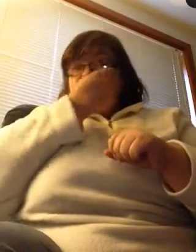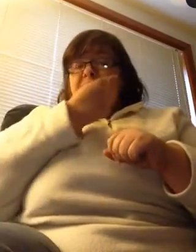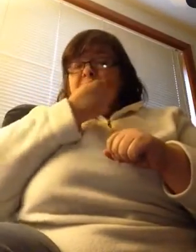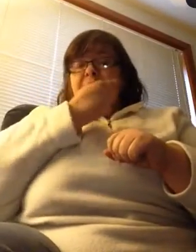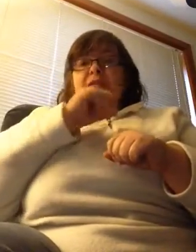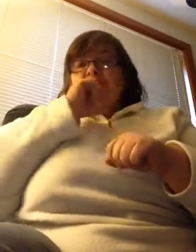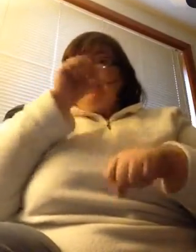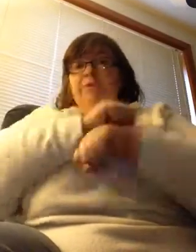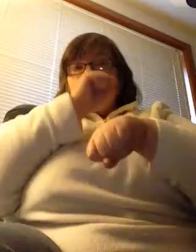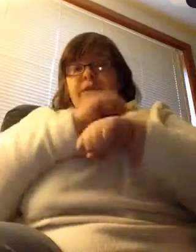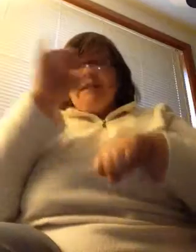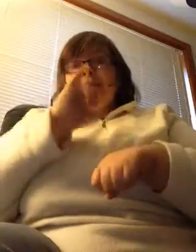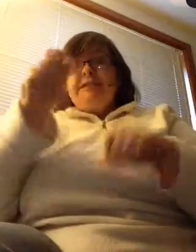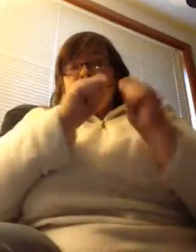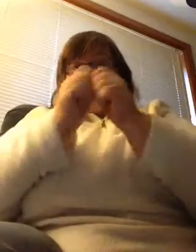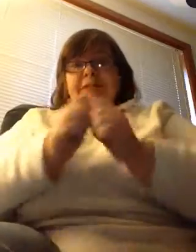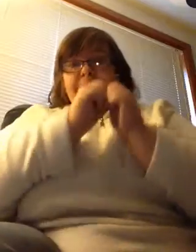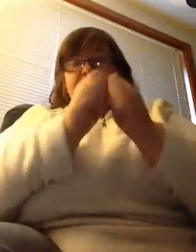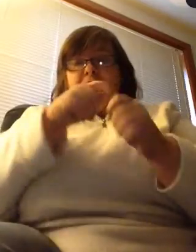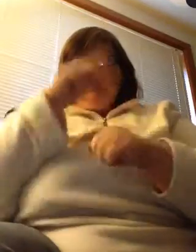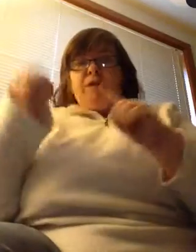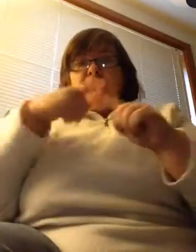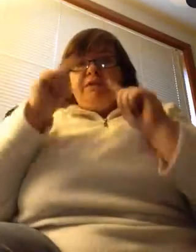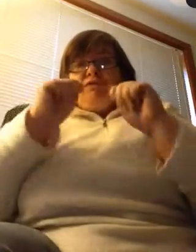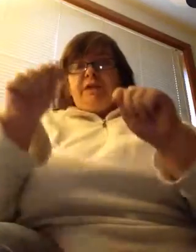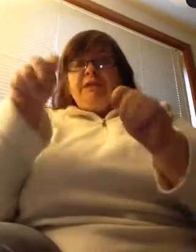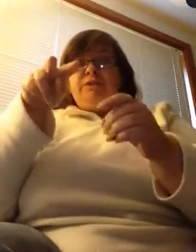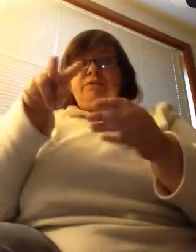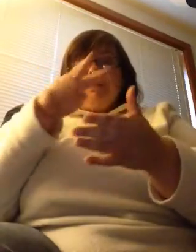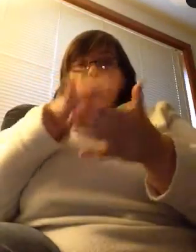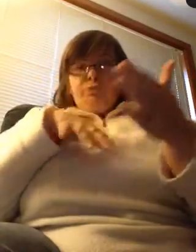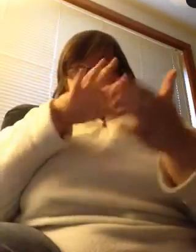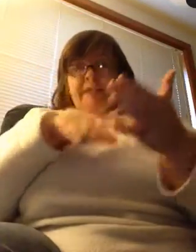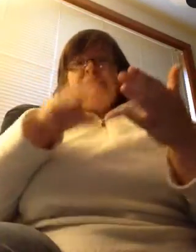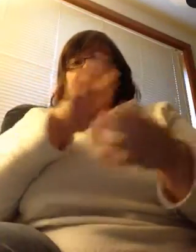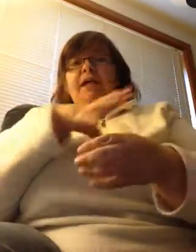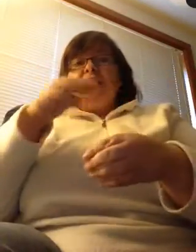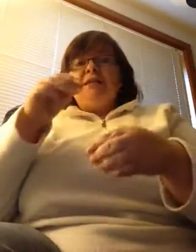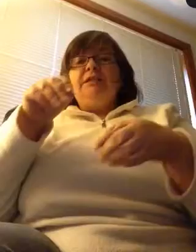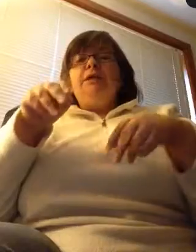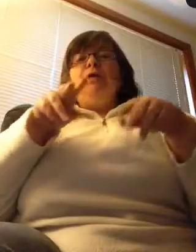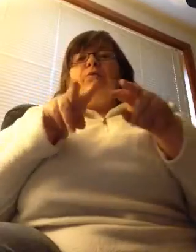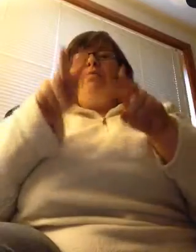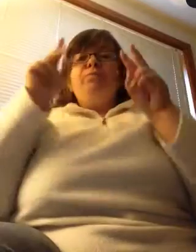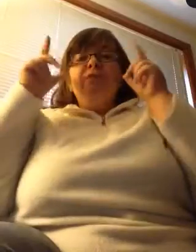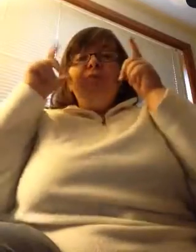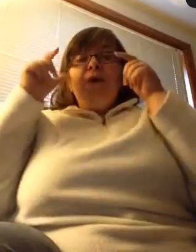eyes do not work as a team, when you're trying to read and